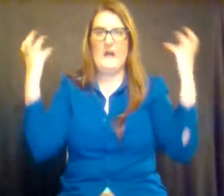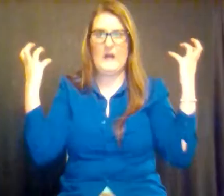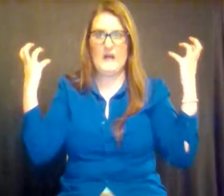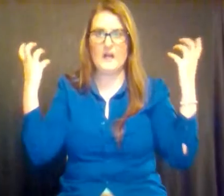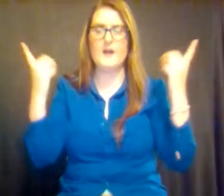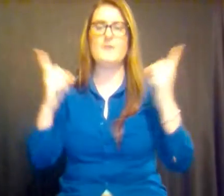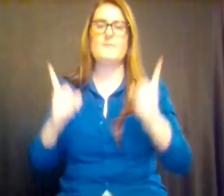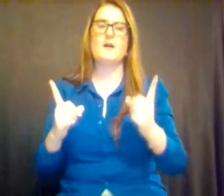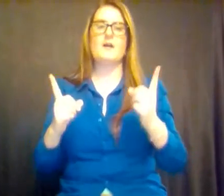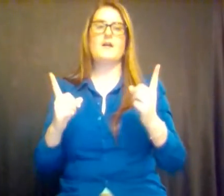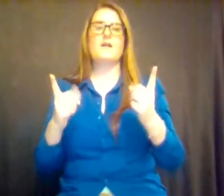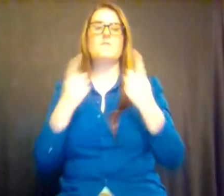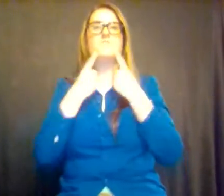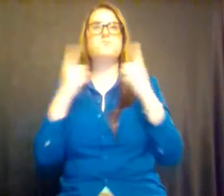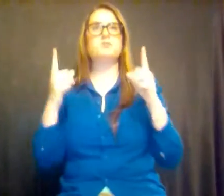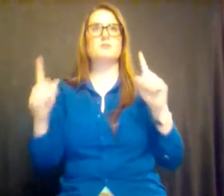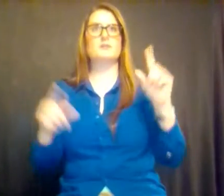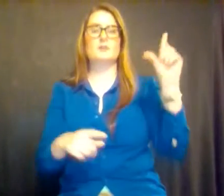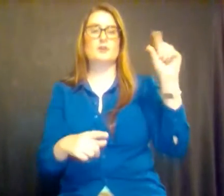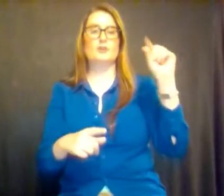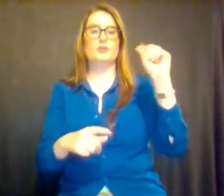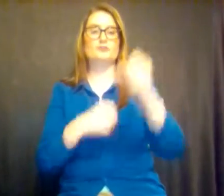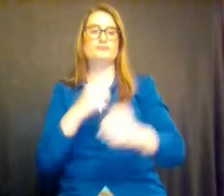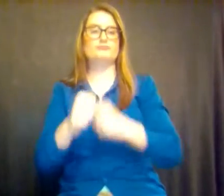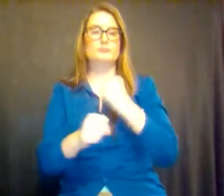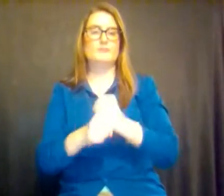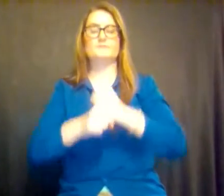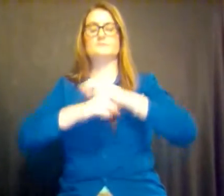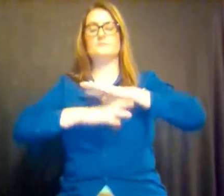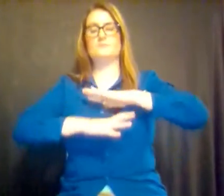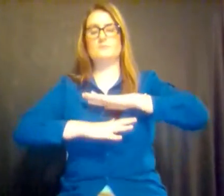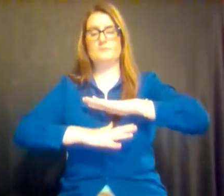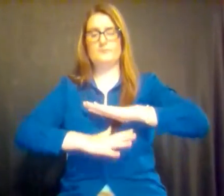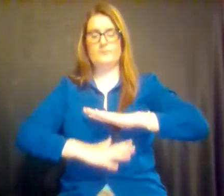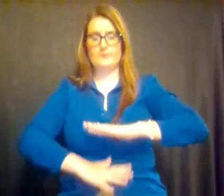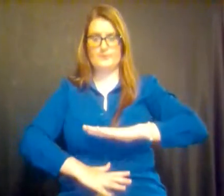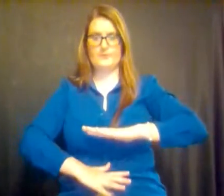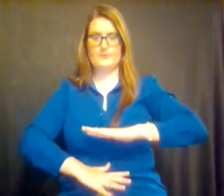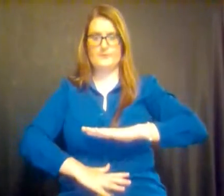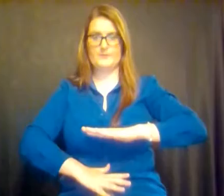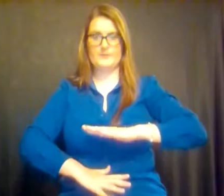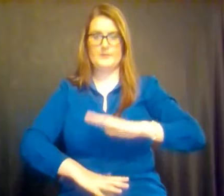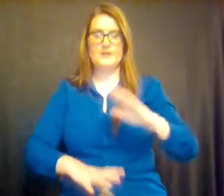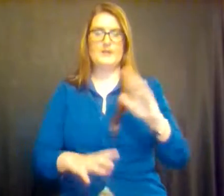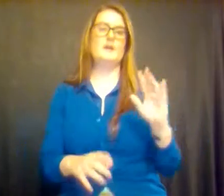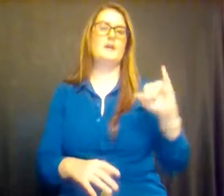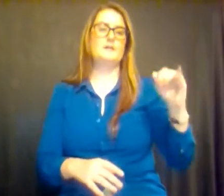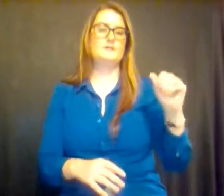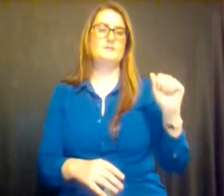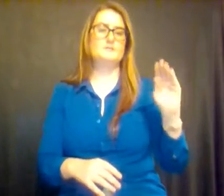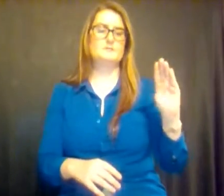away, he had the most amazing series of adventures. But that's a story for some other time.